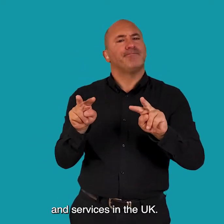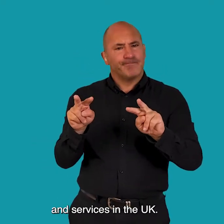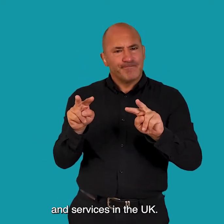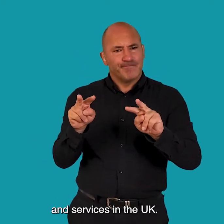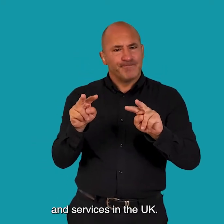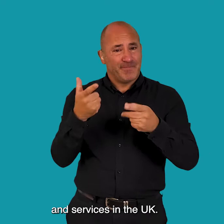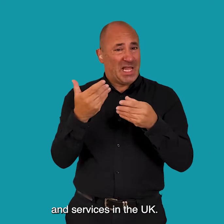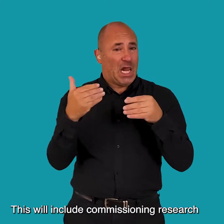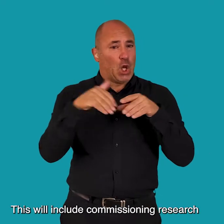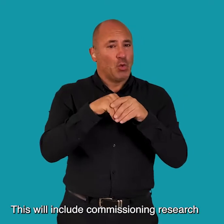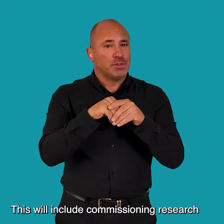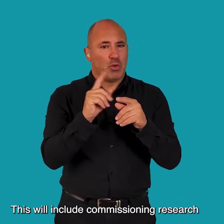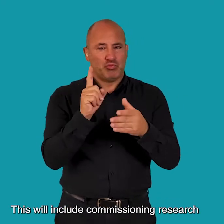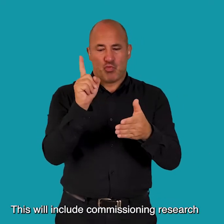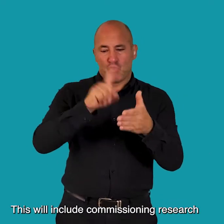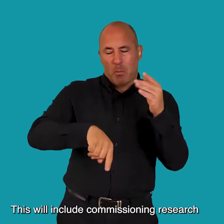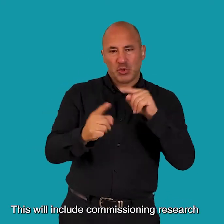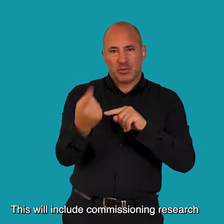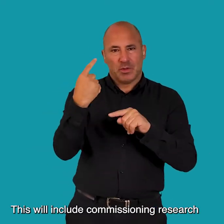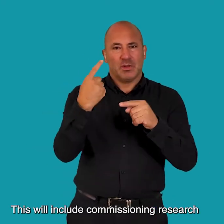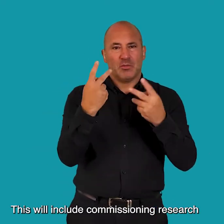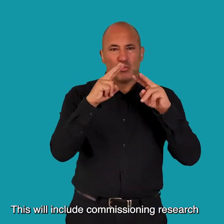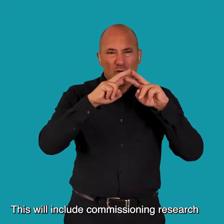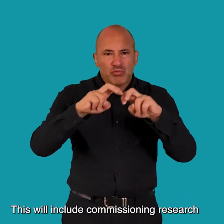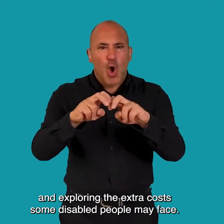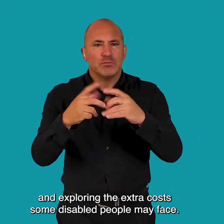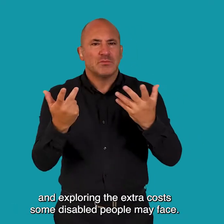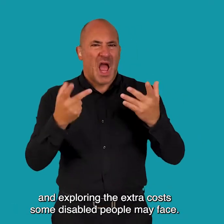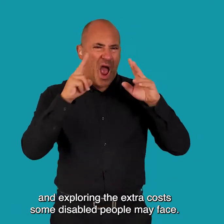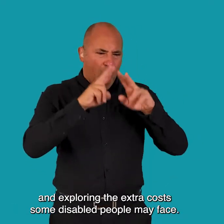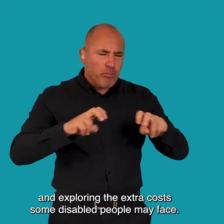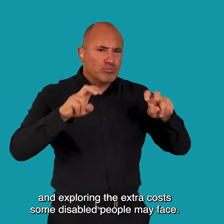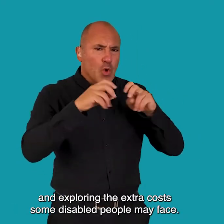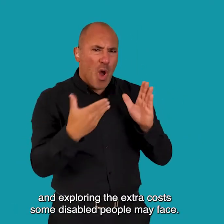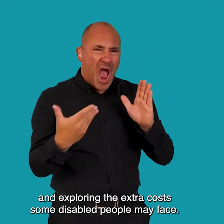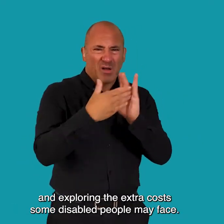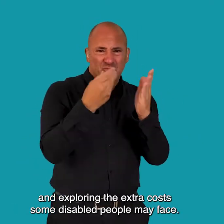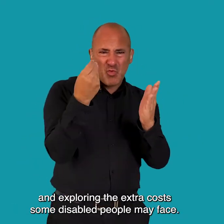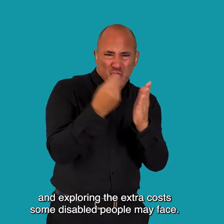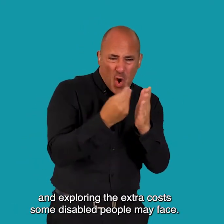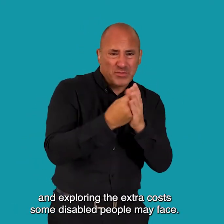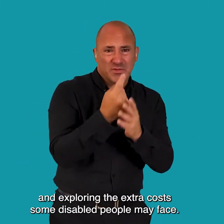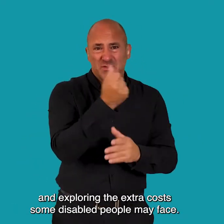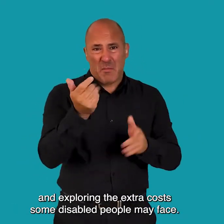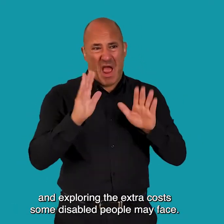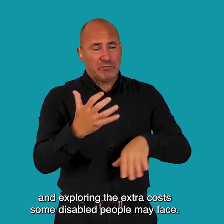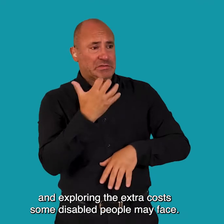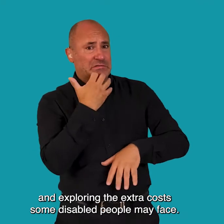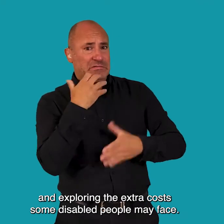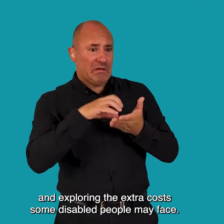UK. This will include commissioning research and exploring the extra costs some disabled people may